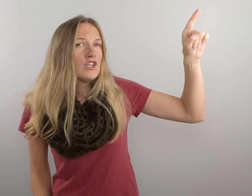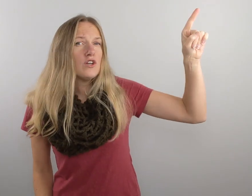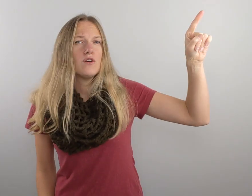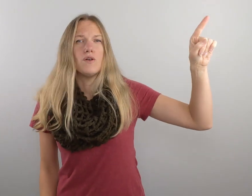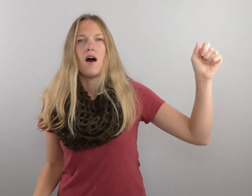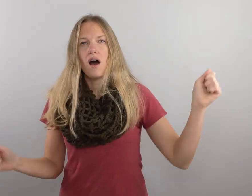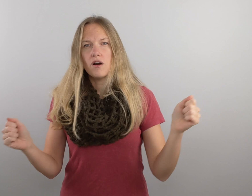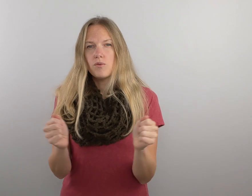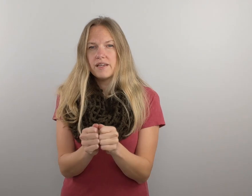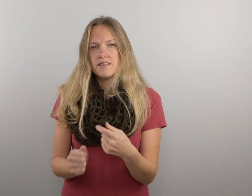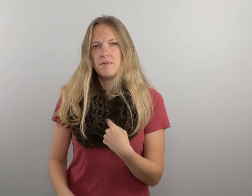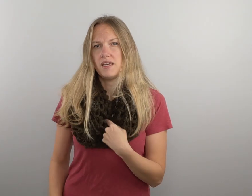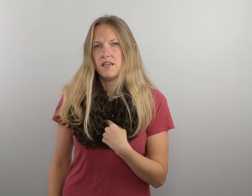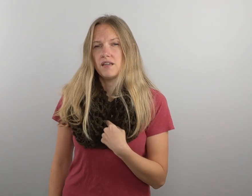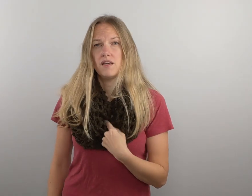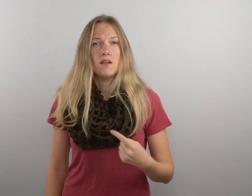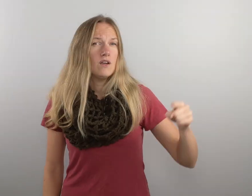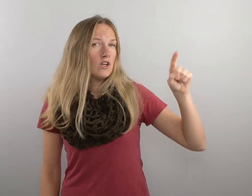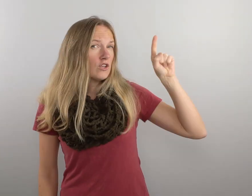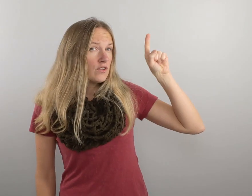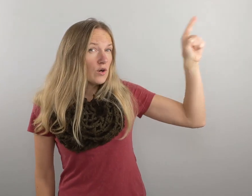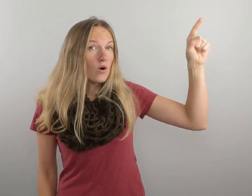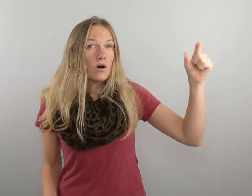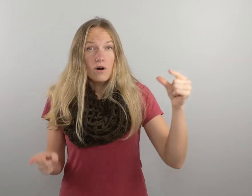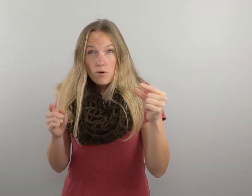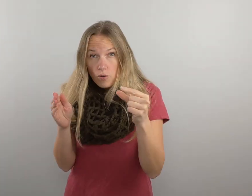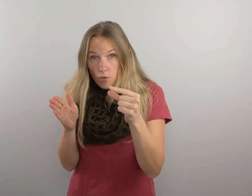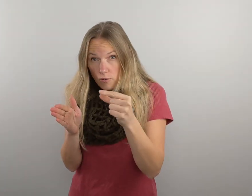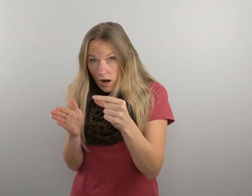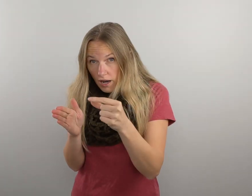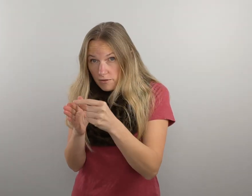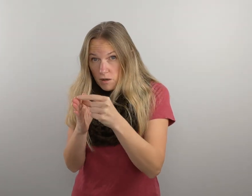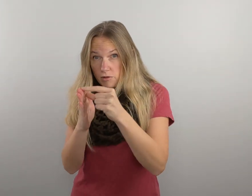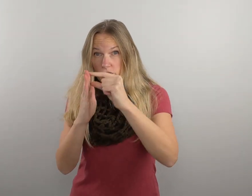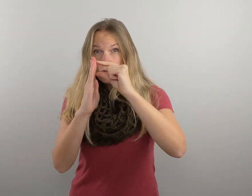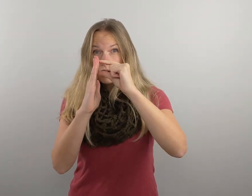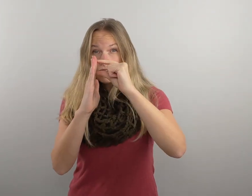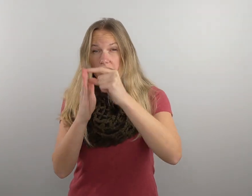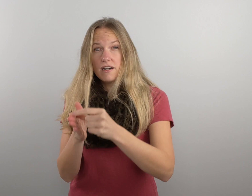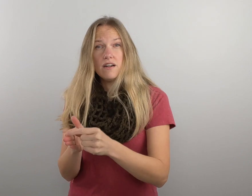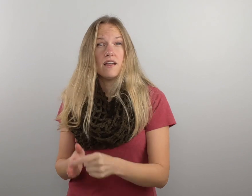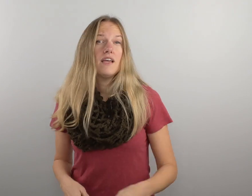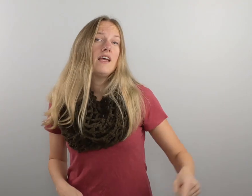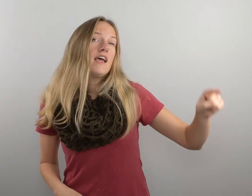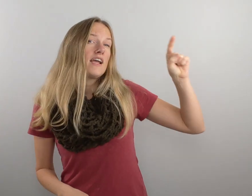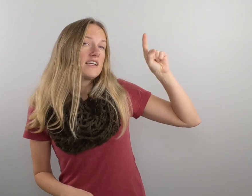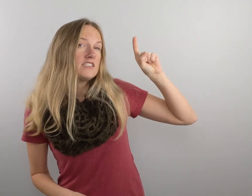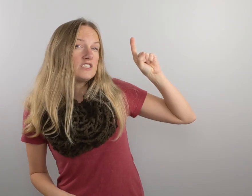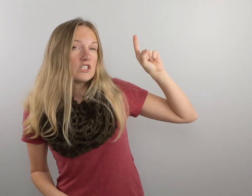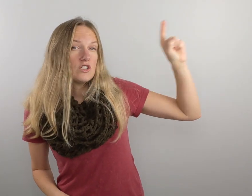you are with me. Your rod, remember we do word there, and